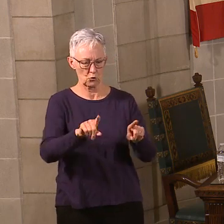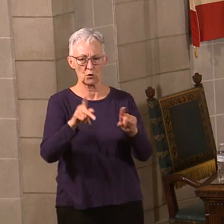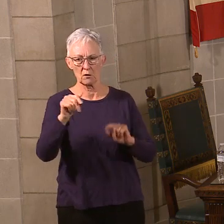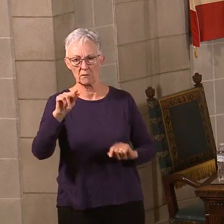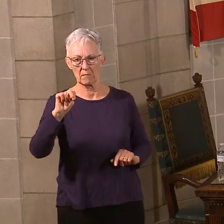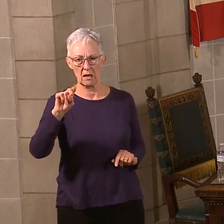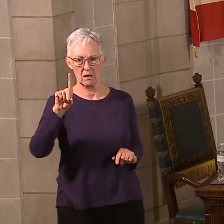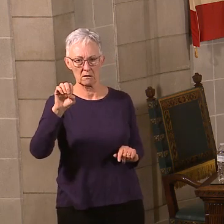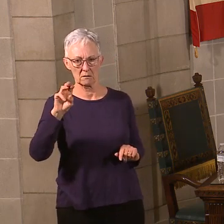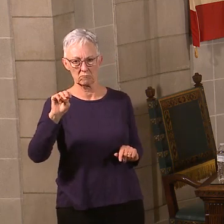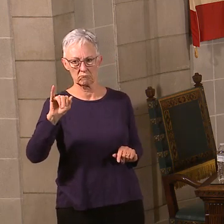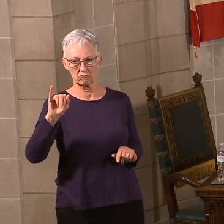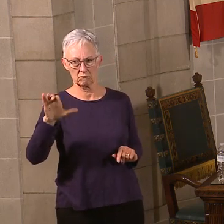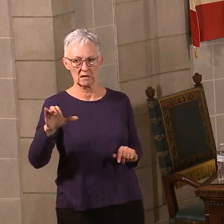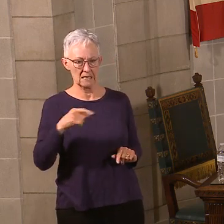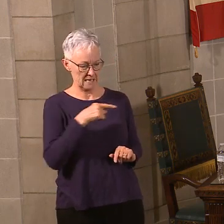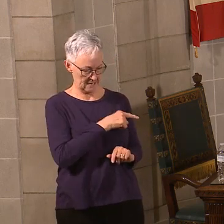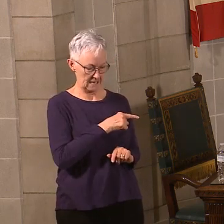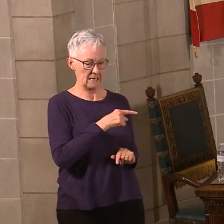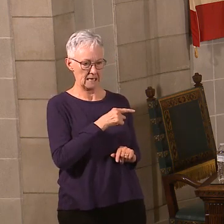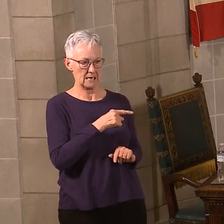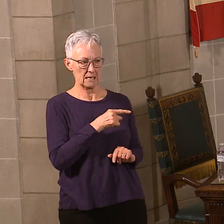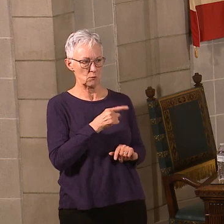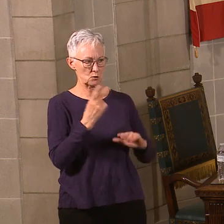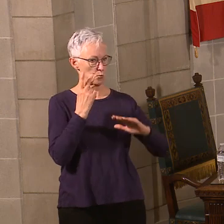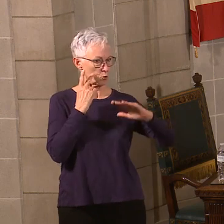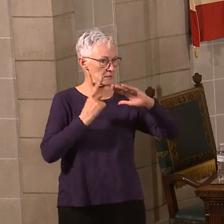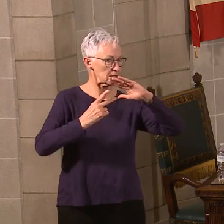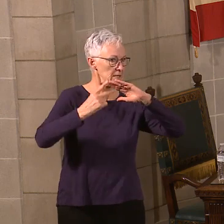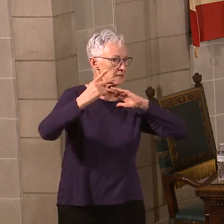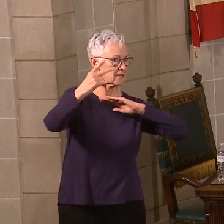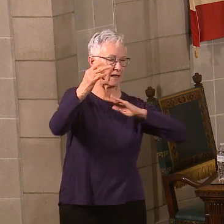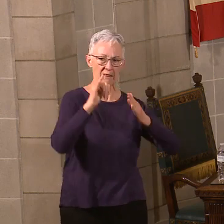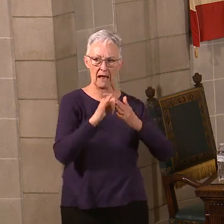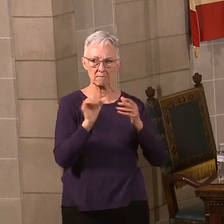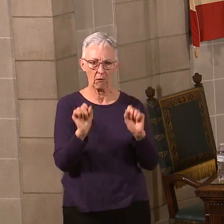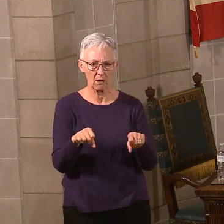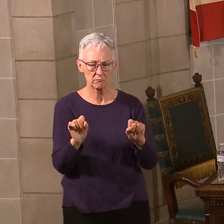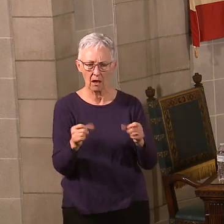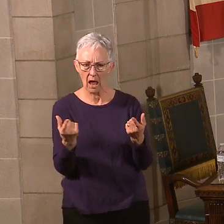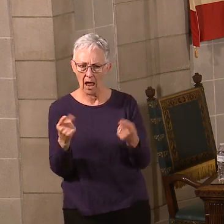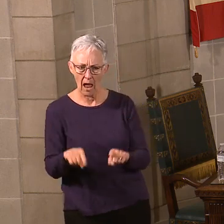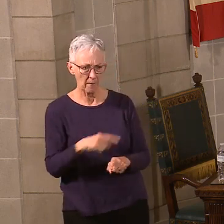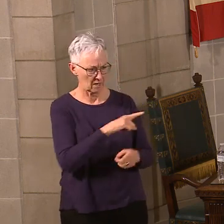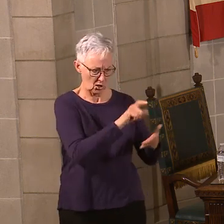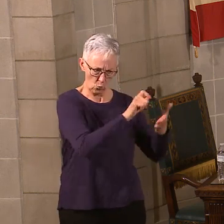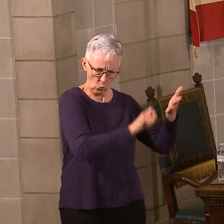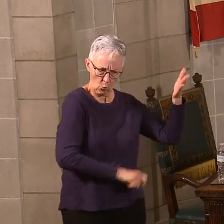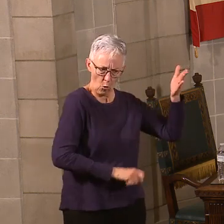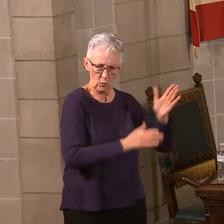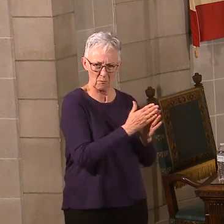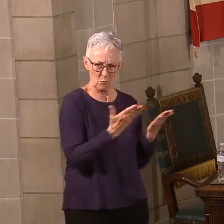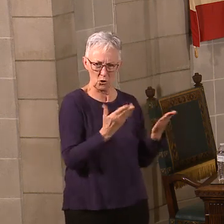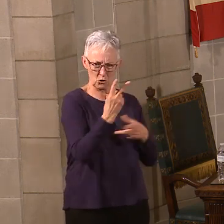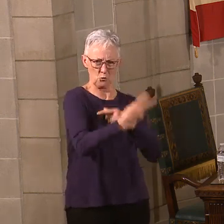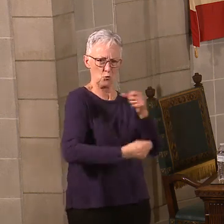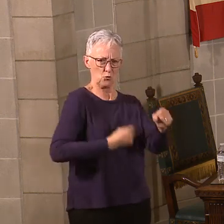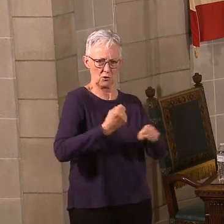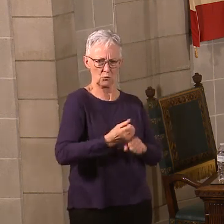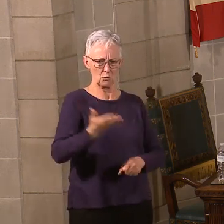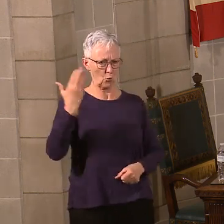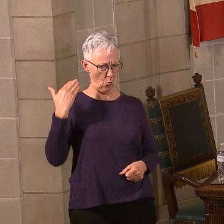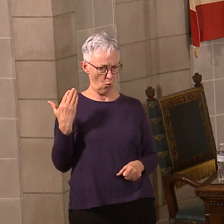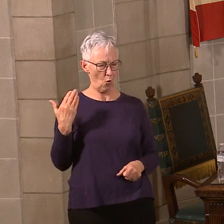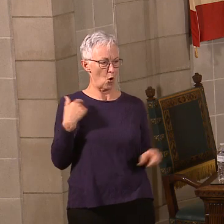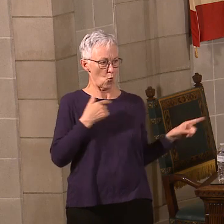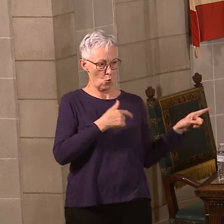his ability to see that there was going to be a need and get prepared for it. In fact, we've been relying a lot in our governor's office as well. So again, we